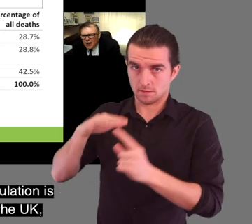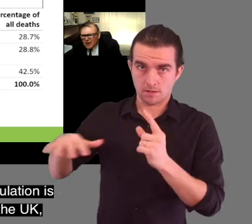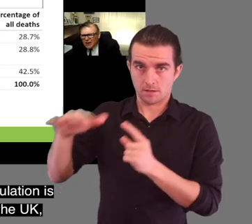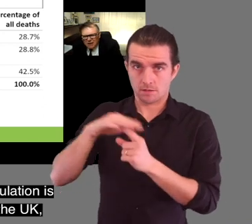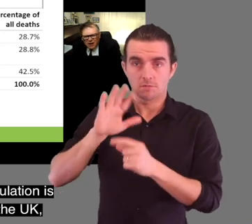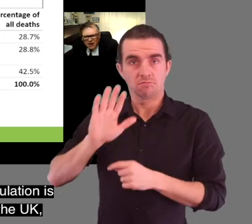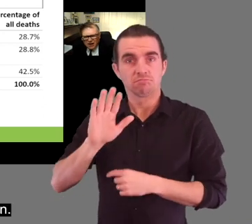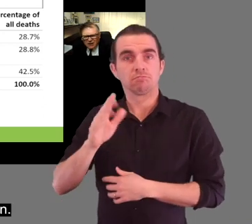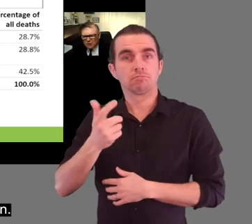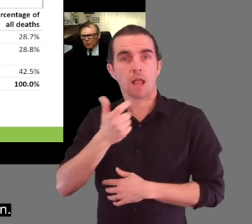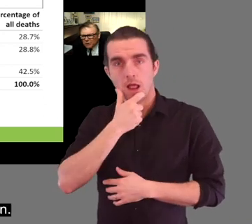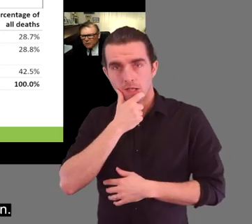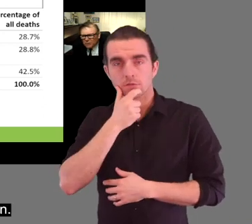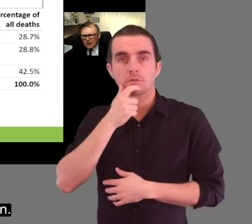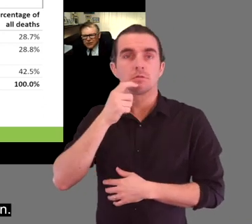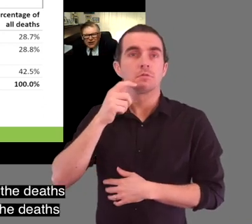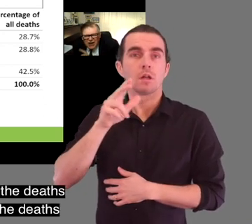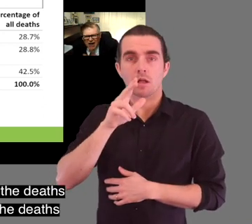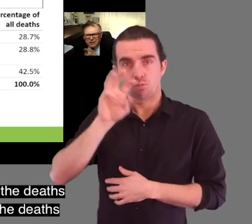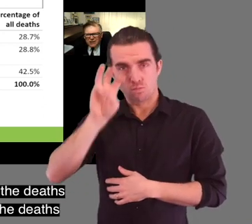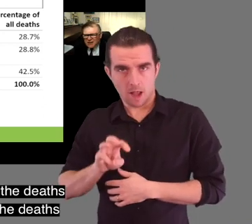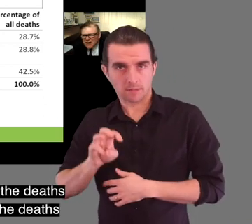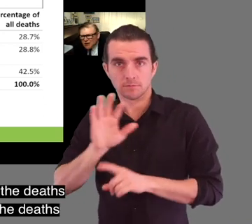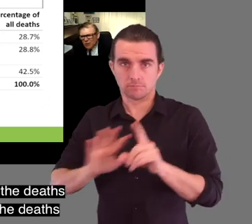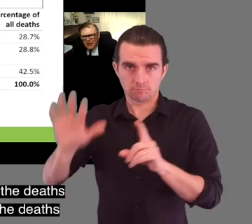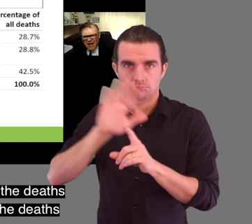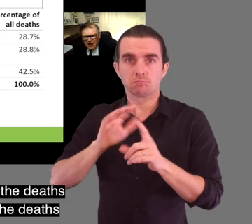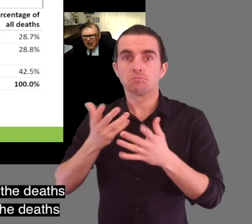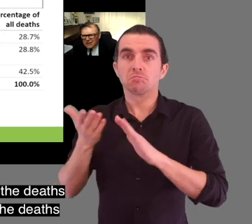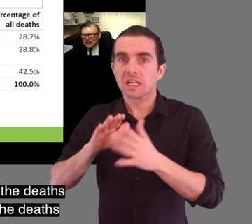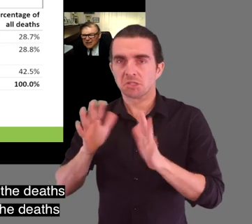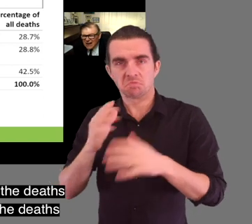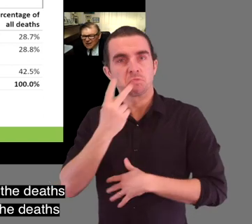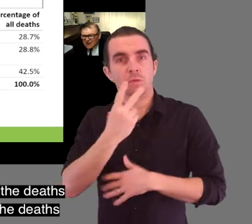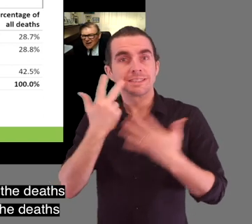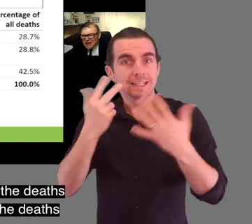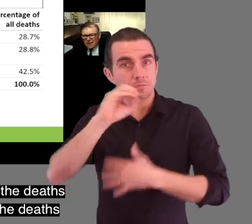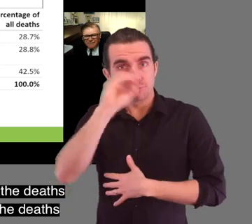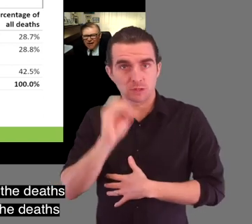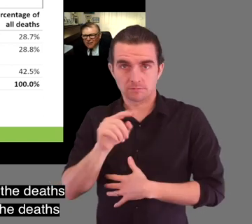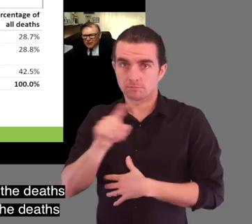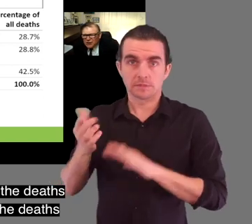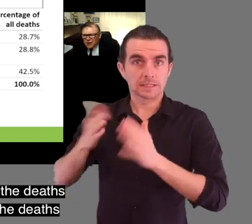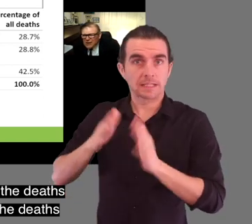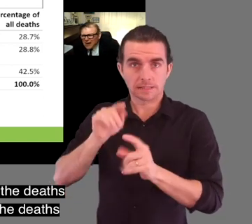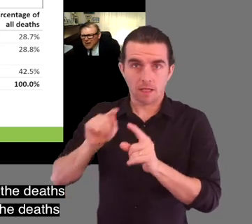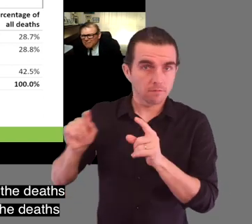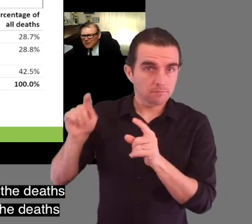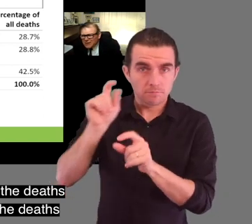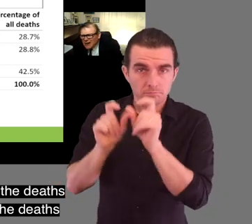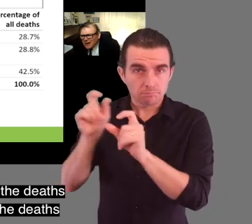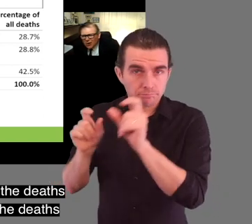the UK, England and Wales population. Yet, when they analysed the deaths, they found that